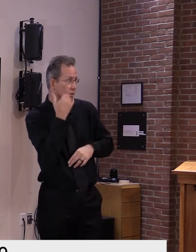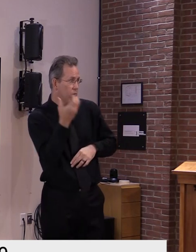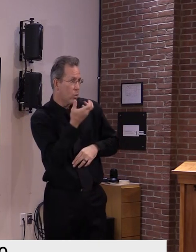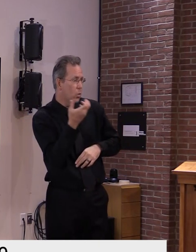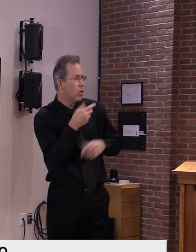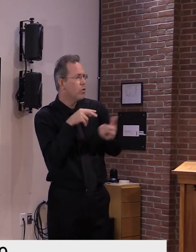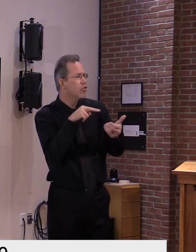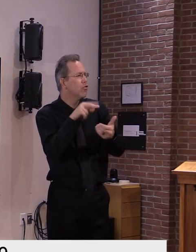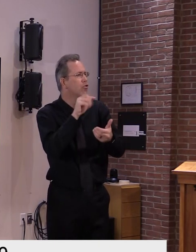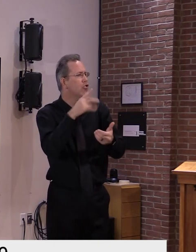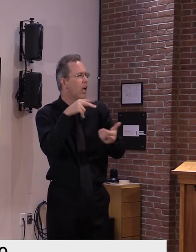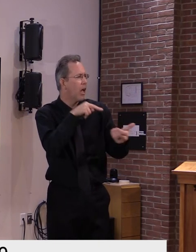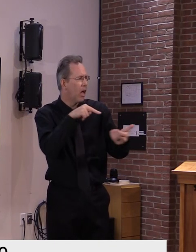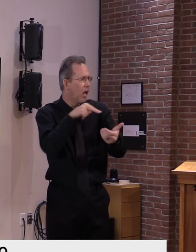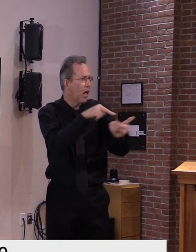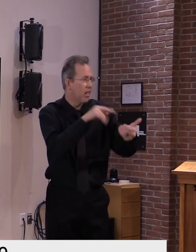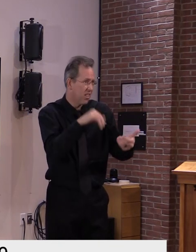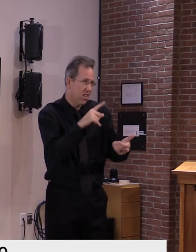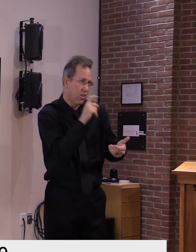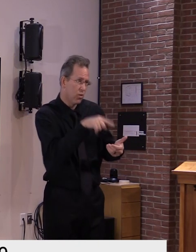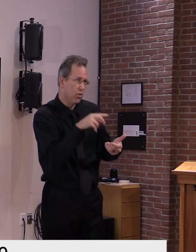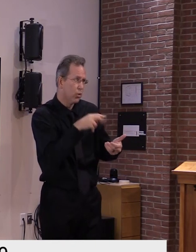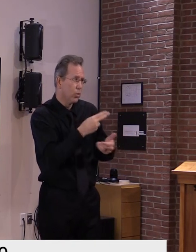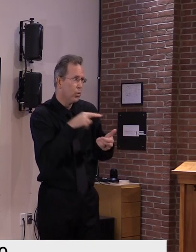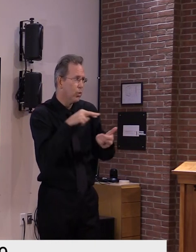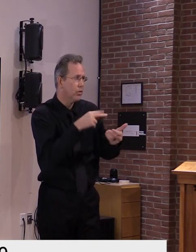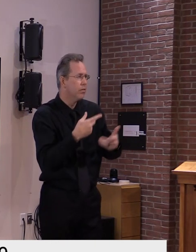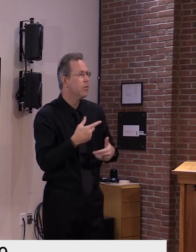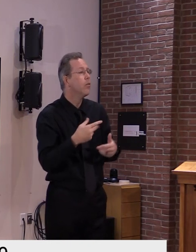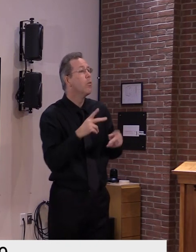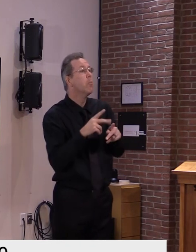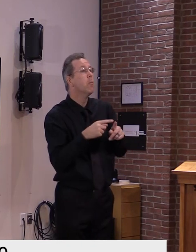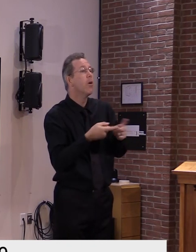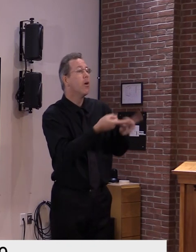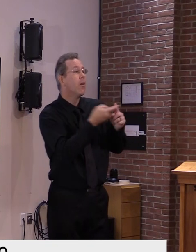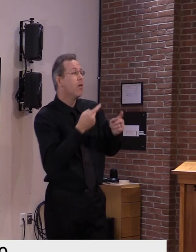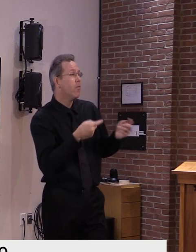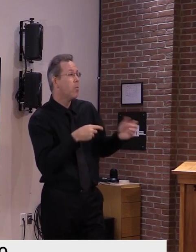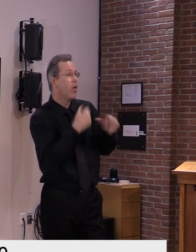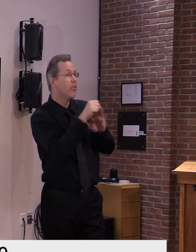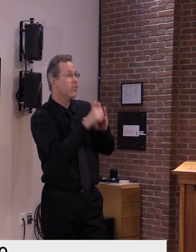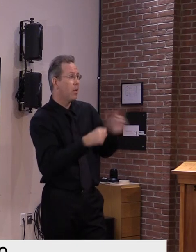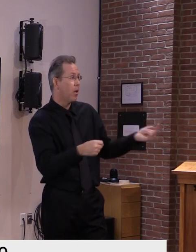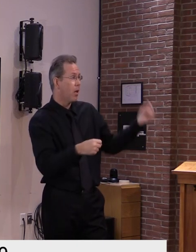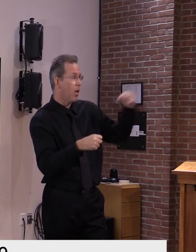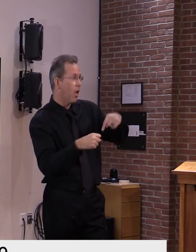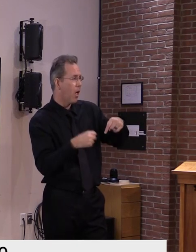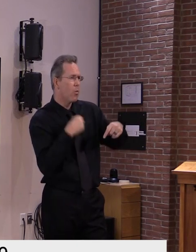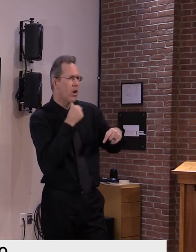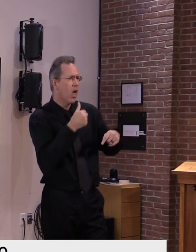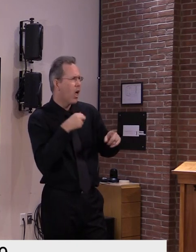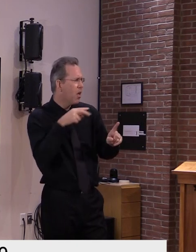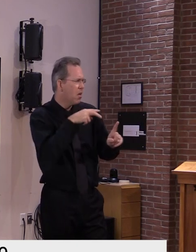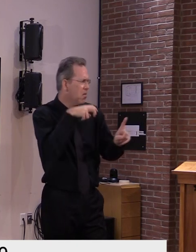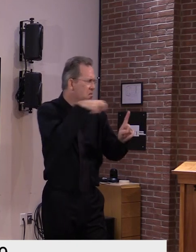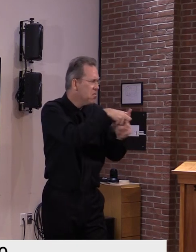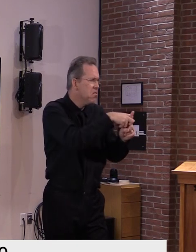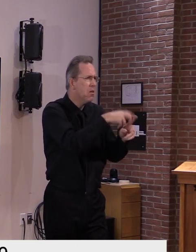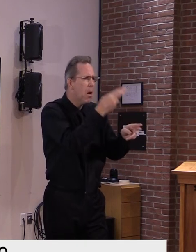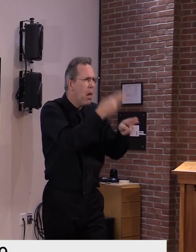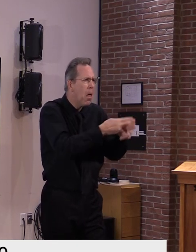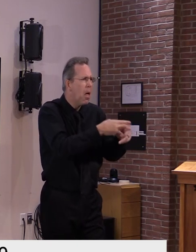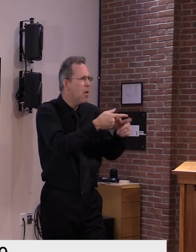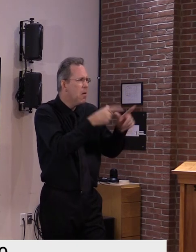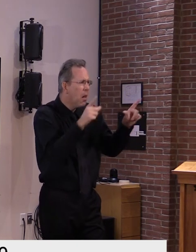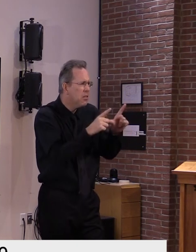the statistics we're able to provide about cross-border travel relative to the pandemic, are not based on individual identifying information.